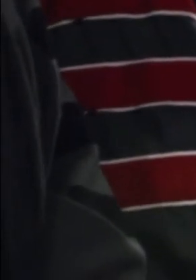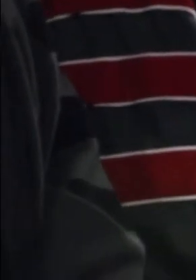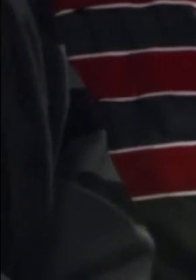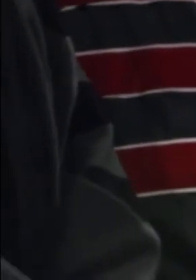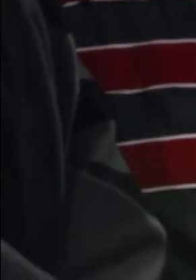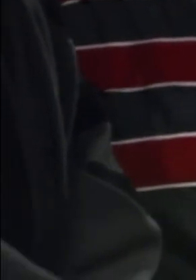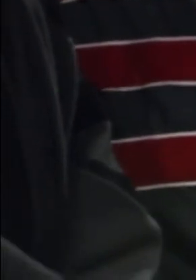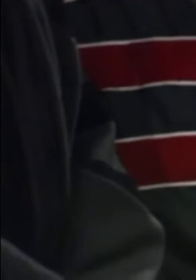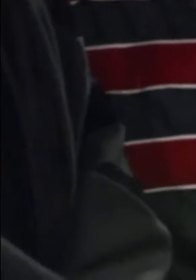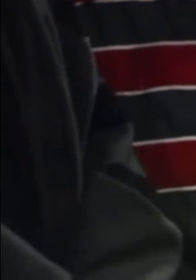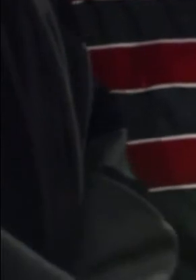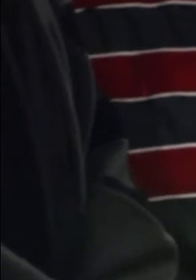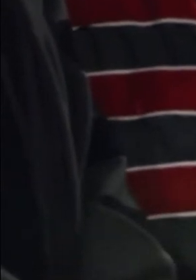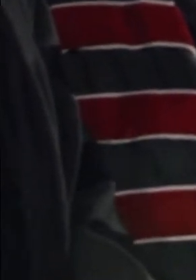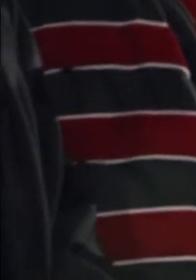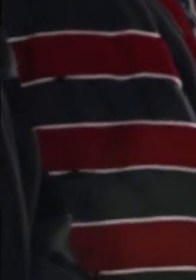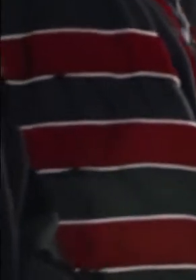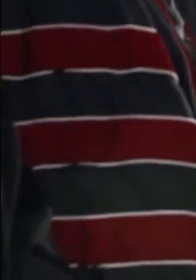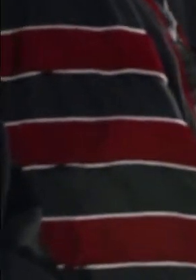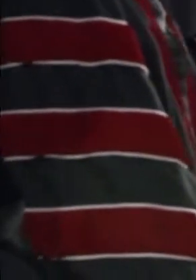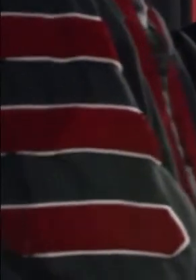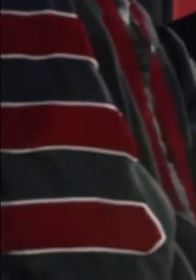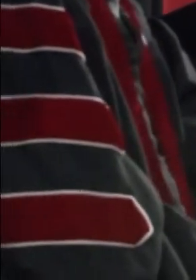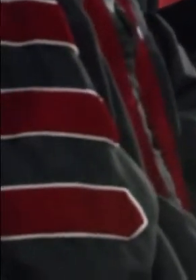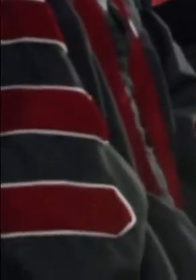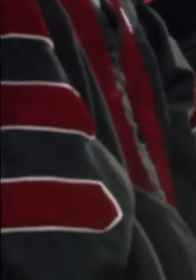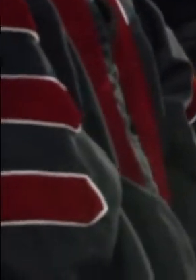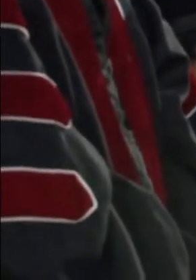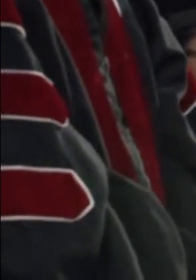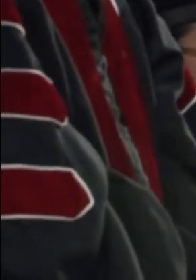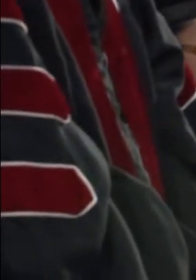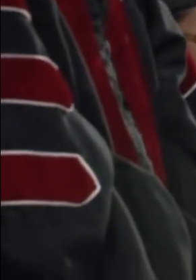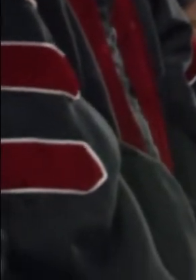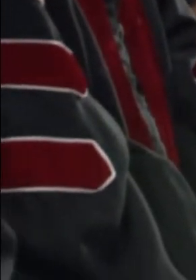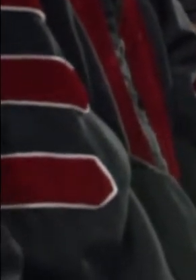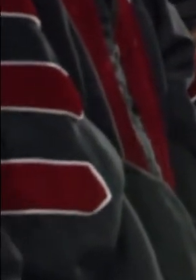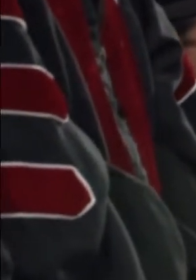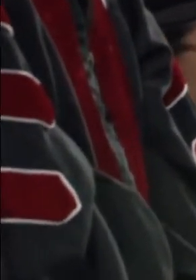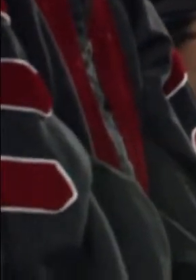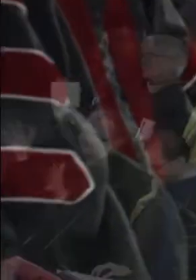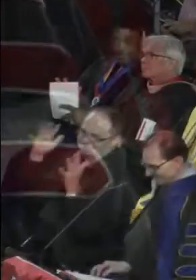Dr. Stefan Andre, Chair, Department of Computer Science.